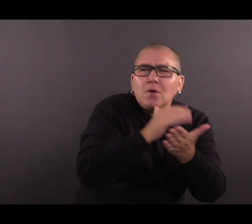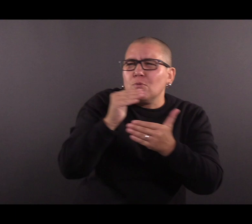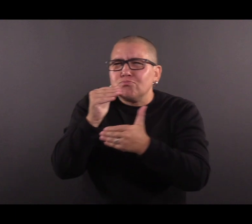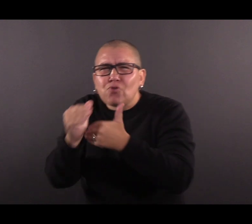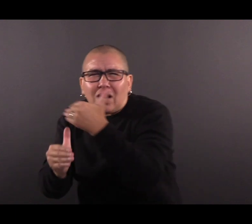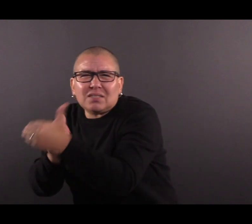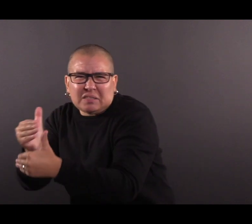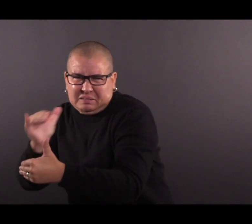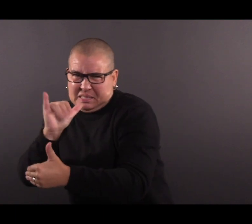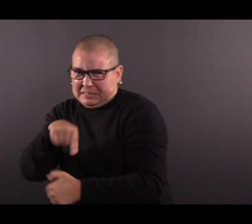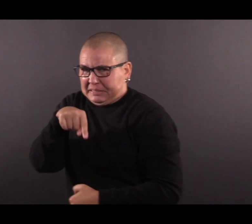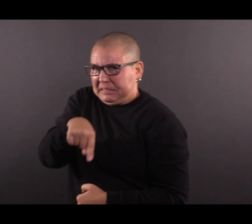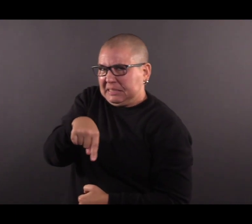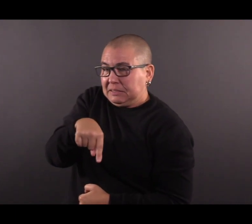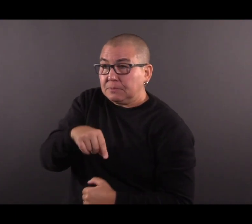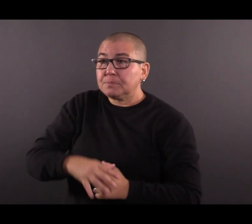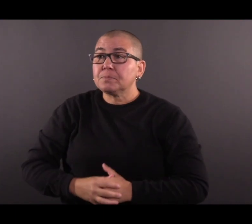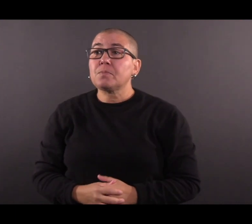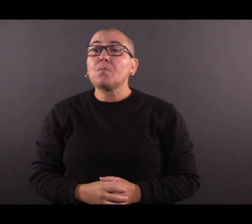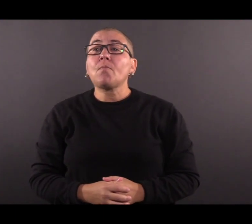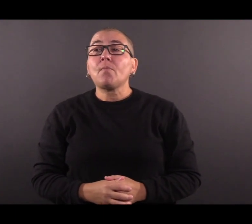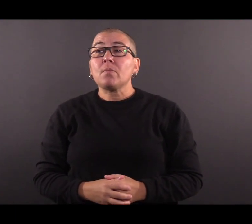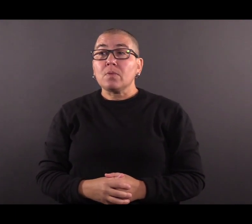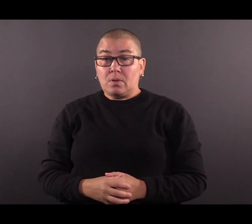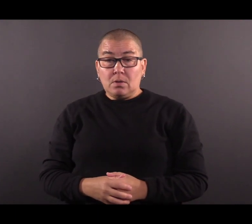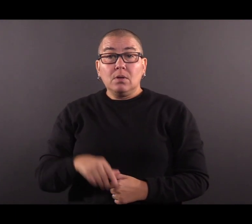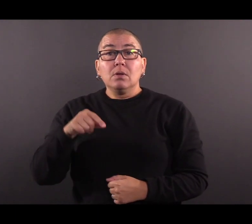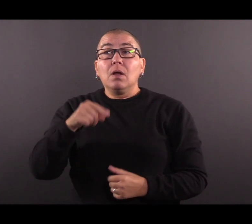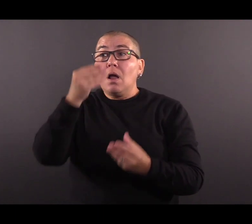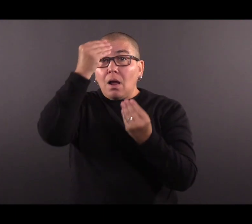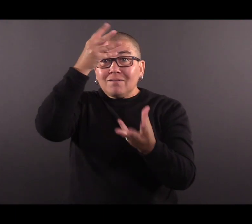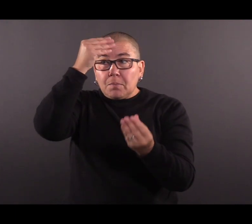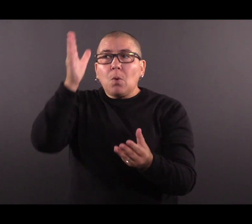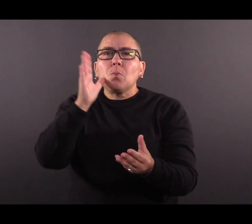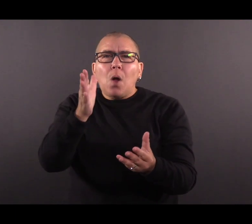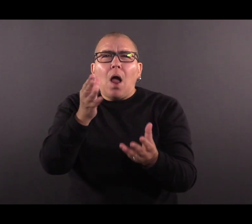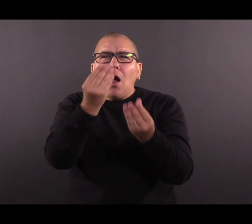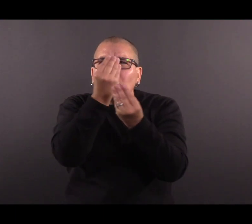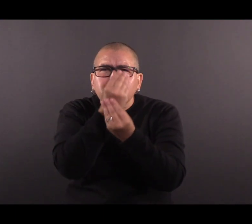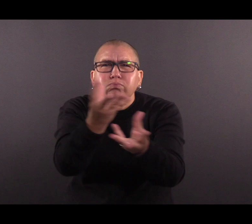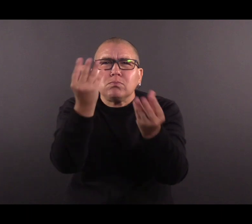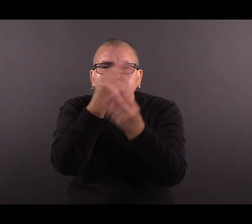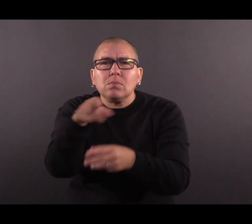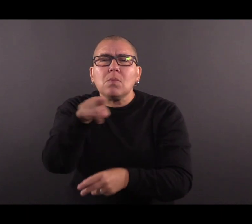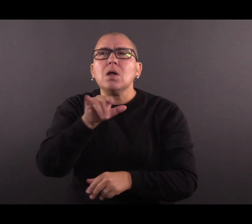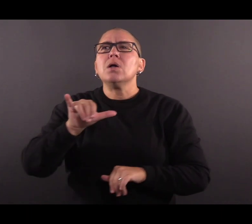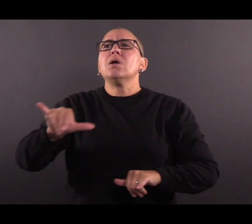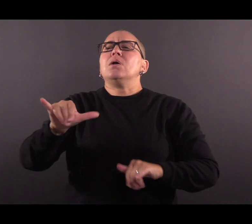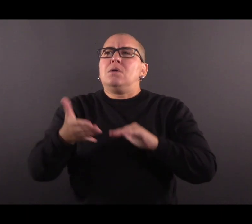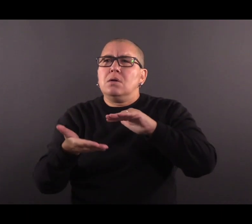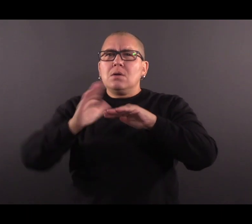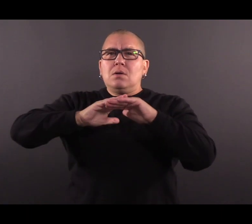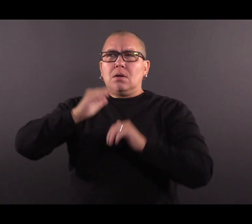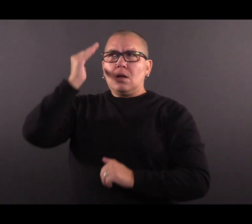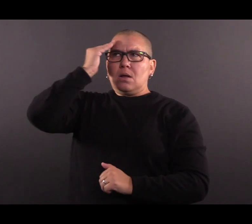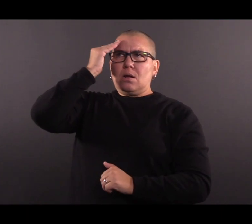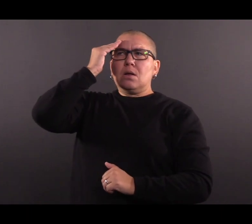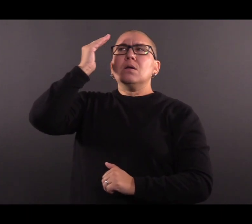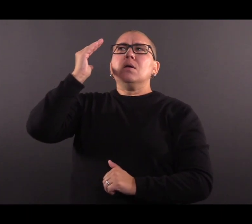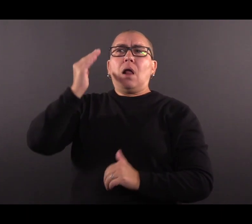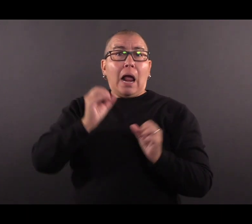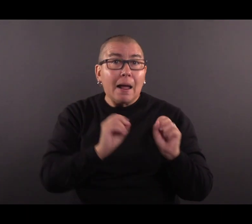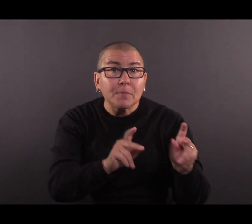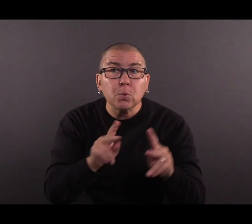overview will provide foundational knowledge on the COC funding opportunities, provide information